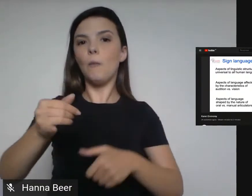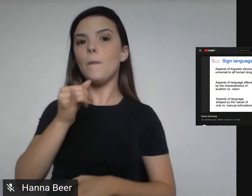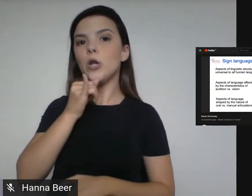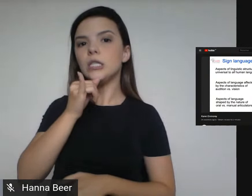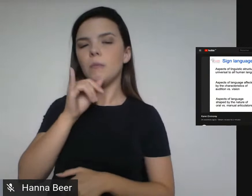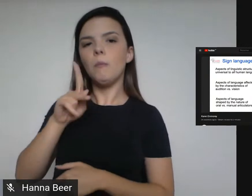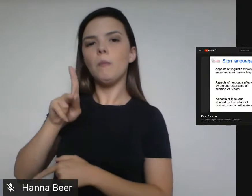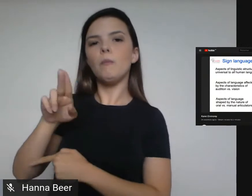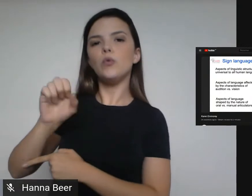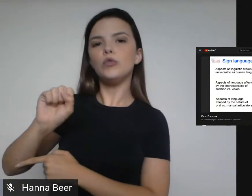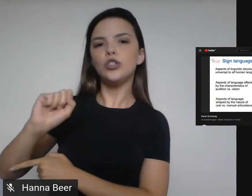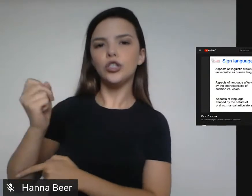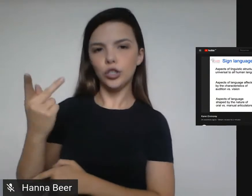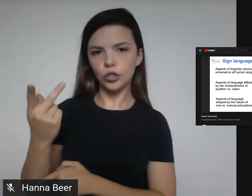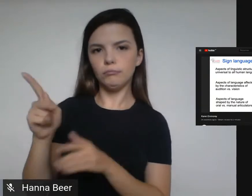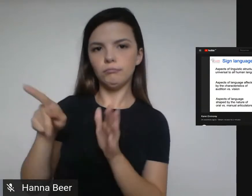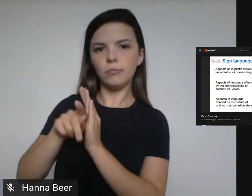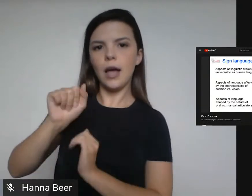ASL.